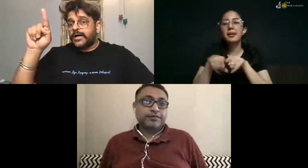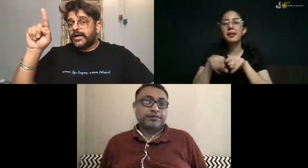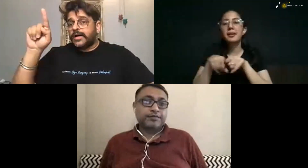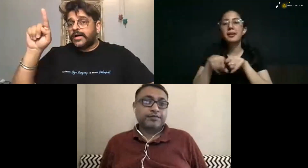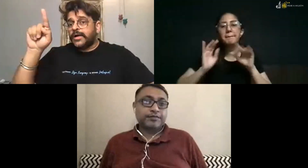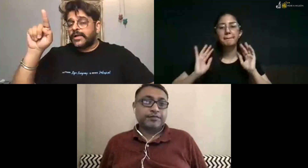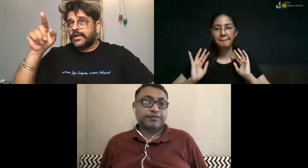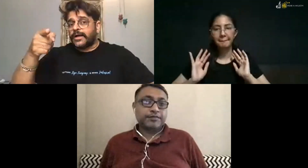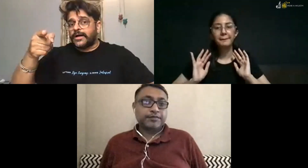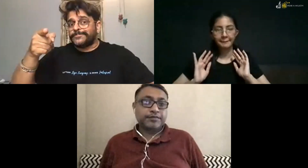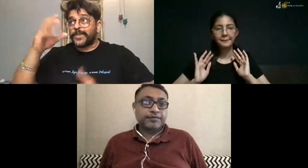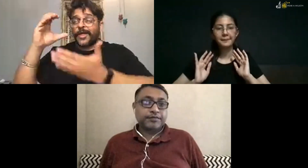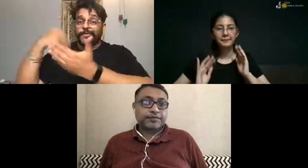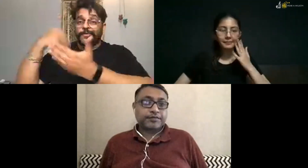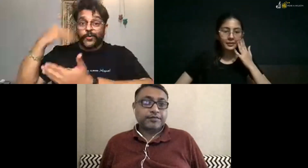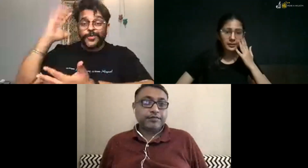Yeah.